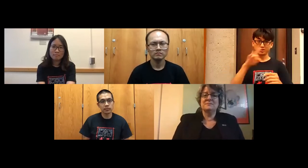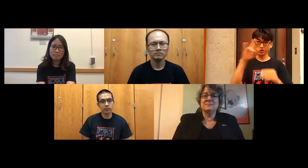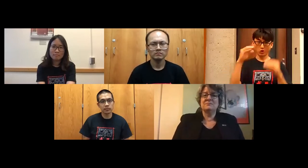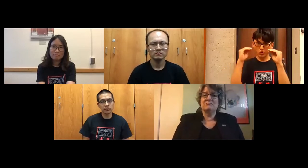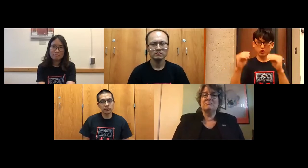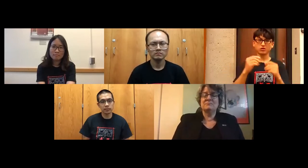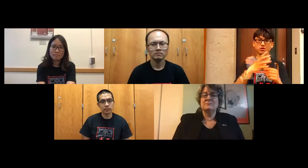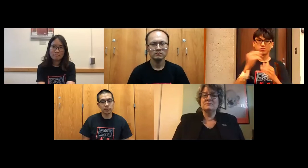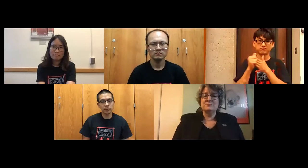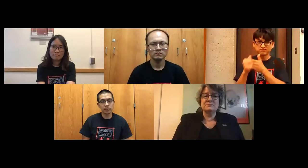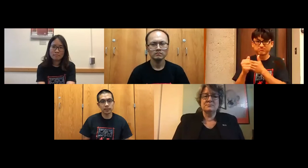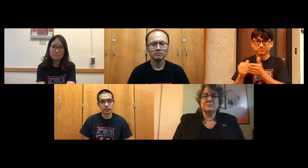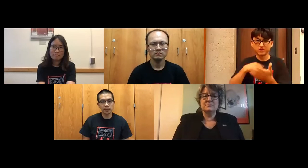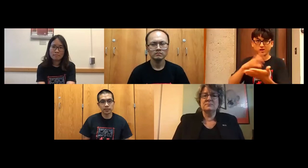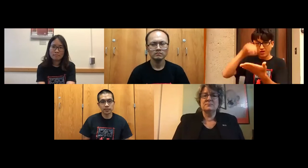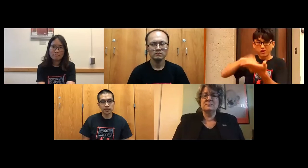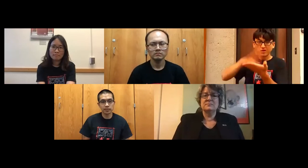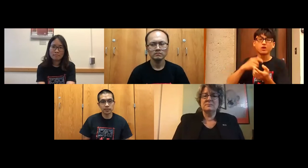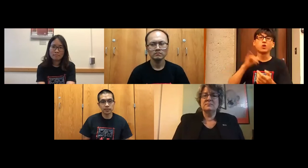here to America.